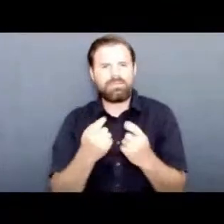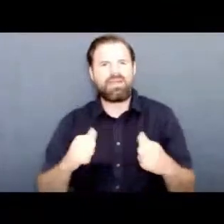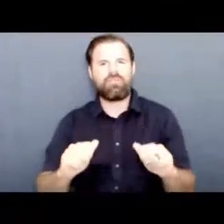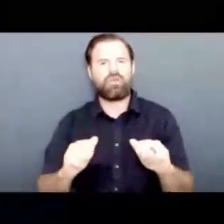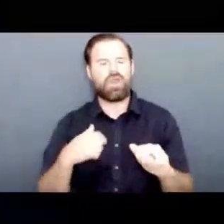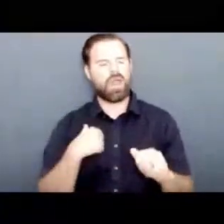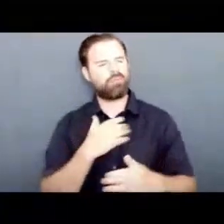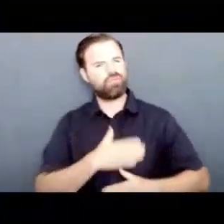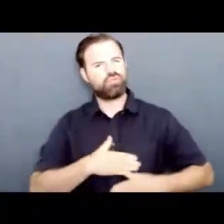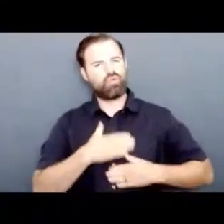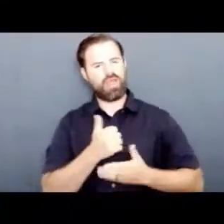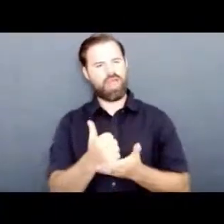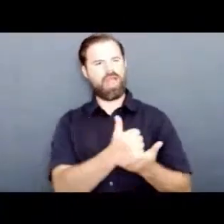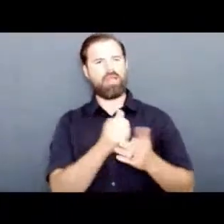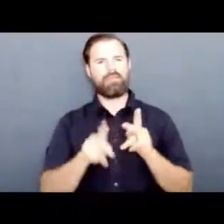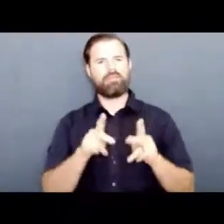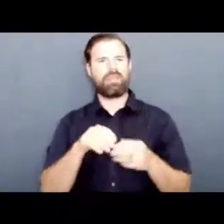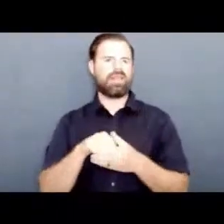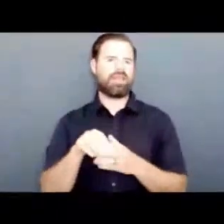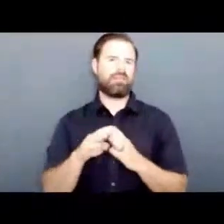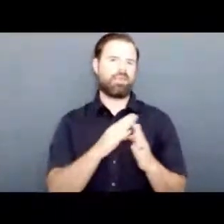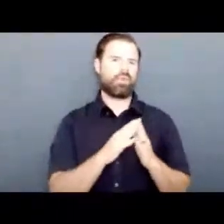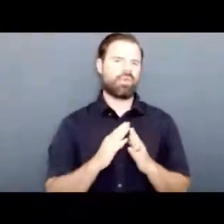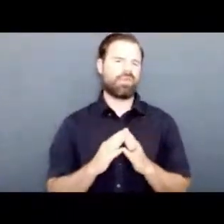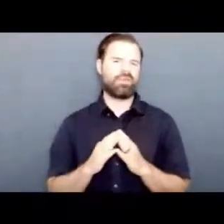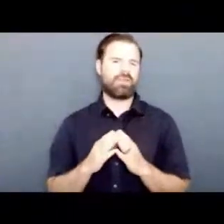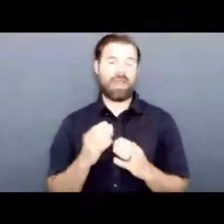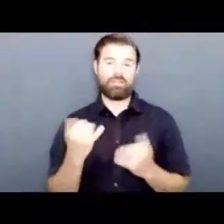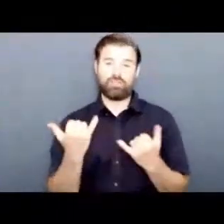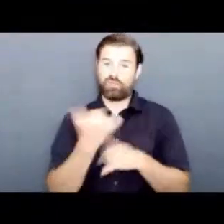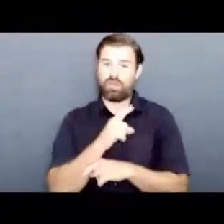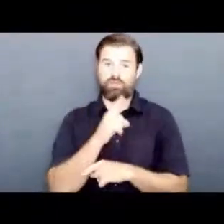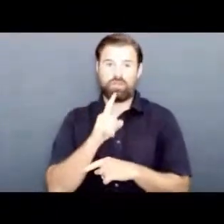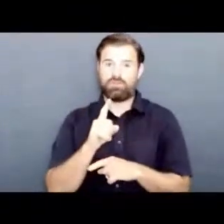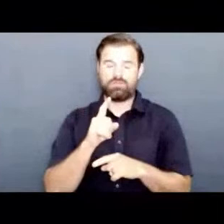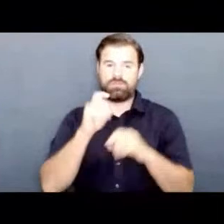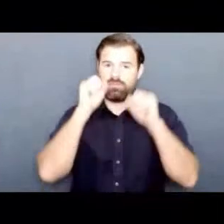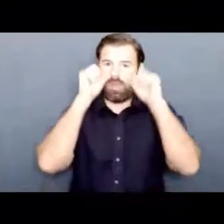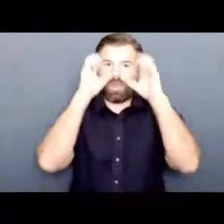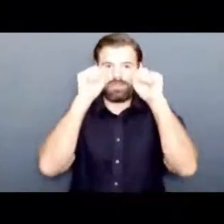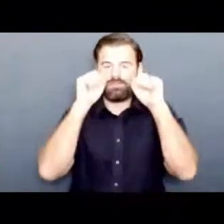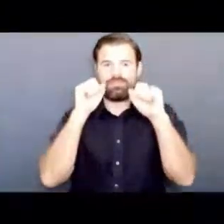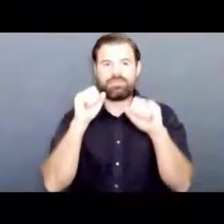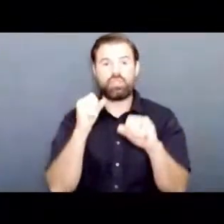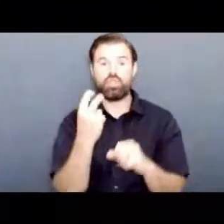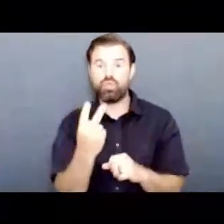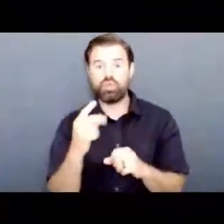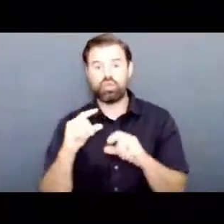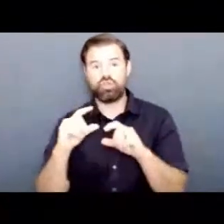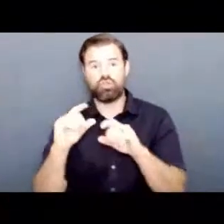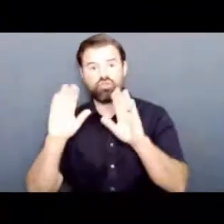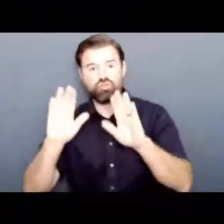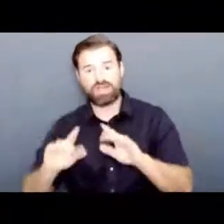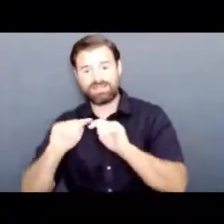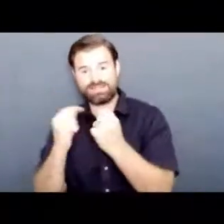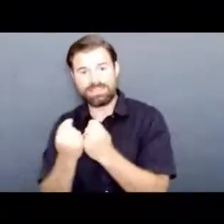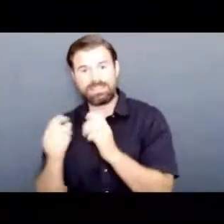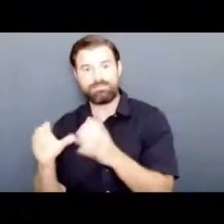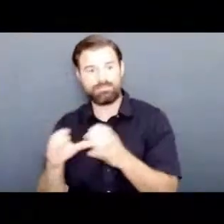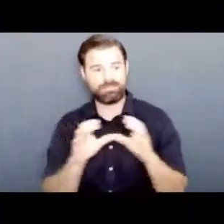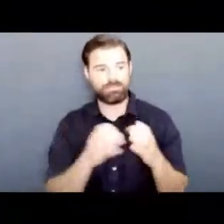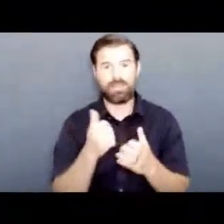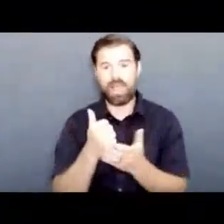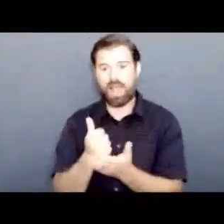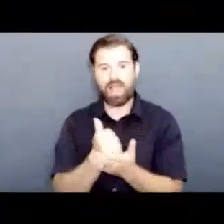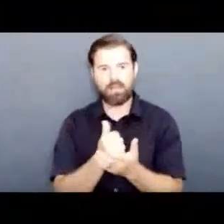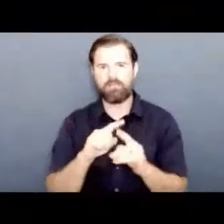enjoy helping people in the community. And today has been awesome because not only have we had two great teams of people helping,